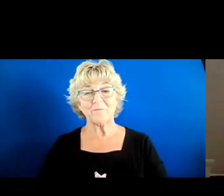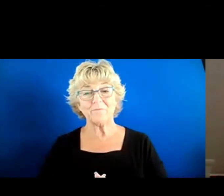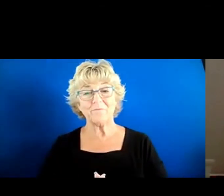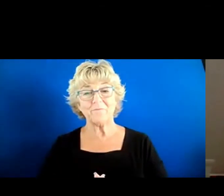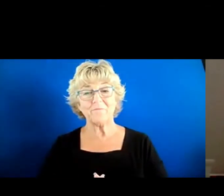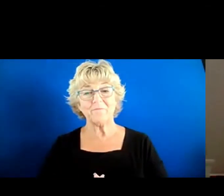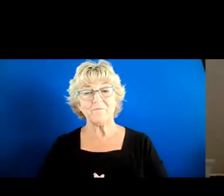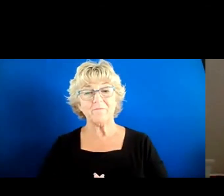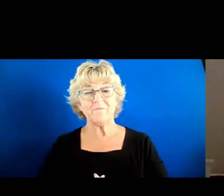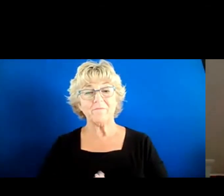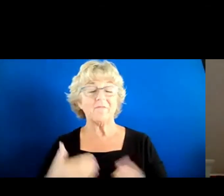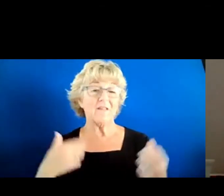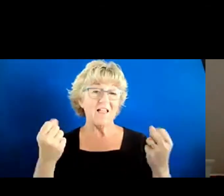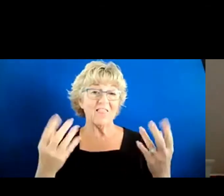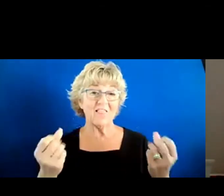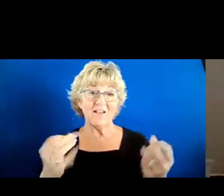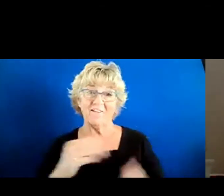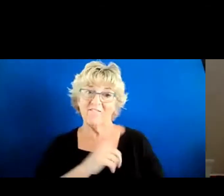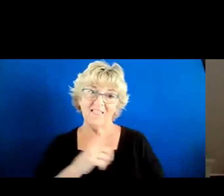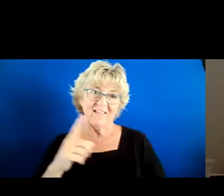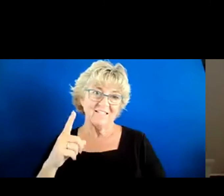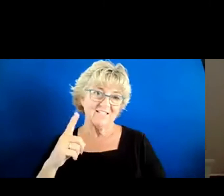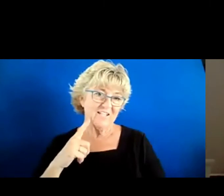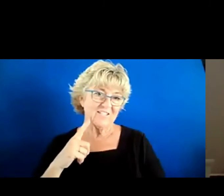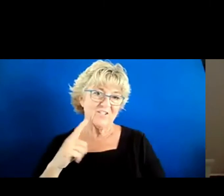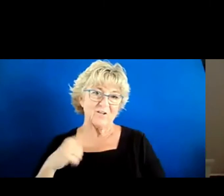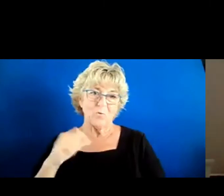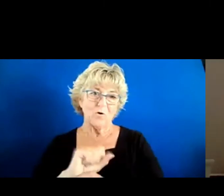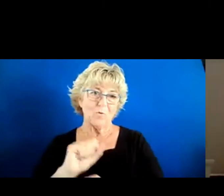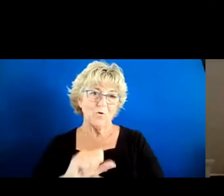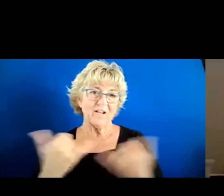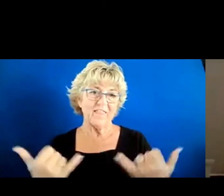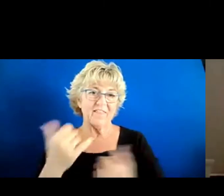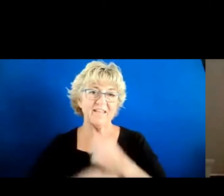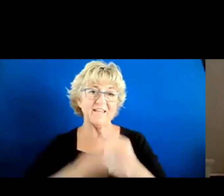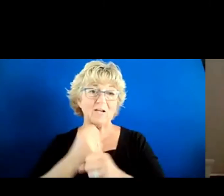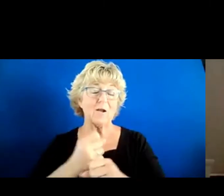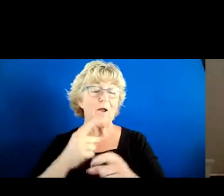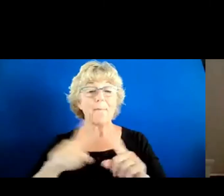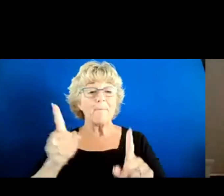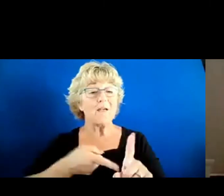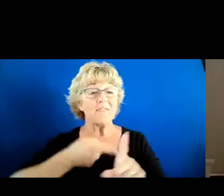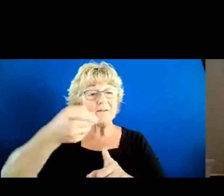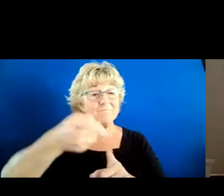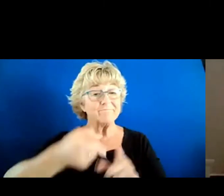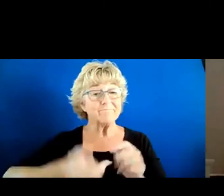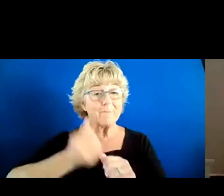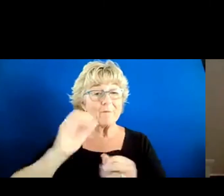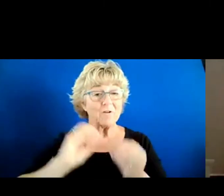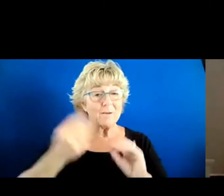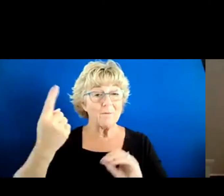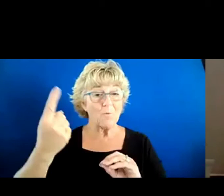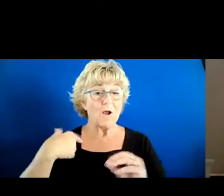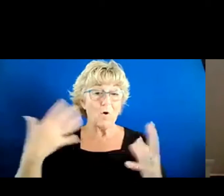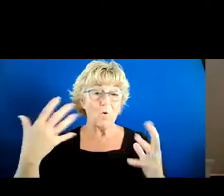We have a lot of legislation that we've been working on this year. But the principal piece that I would like to tell